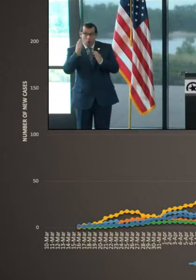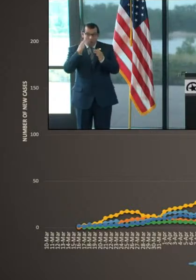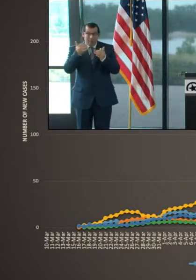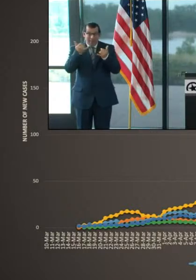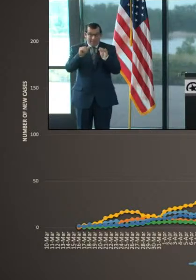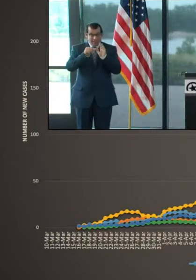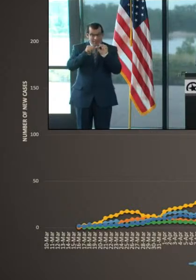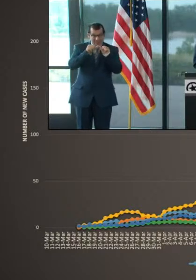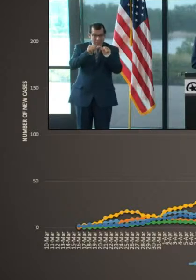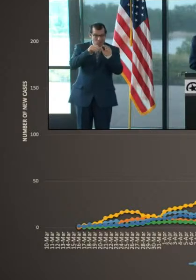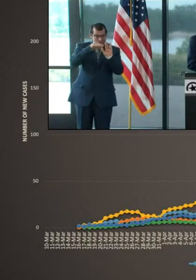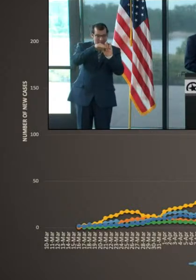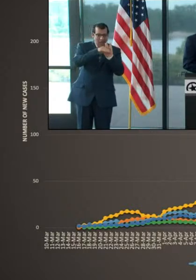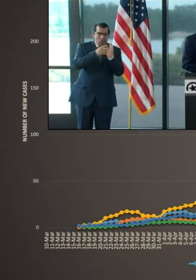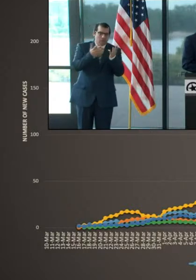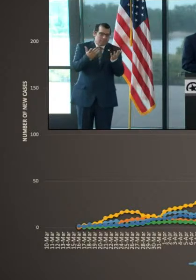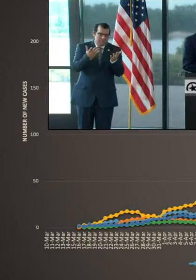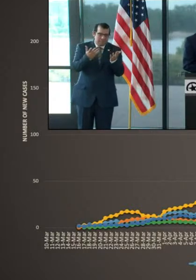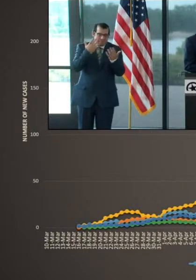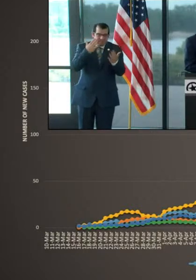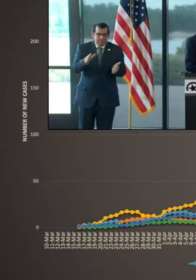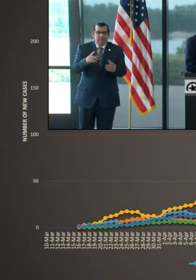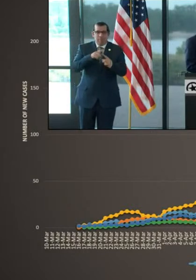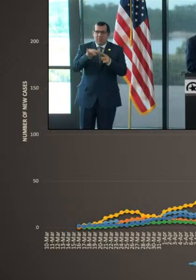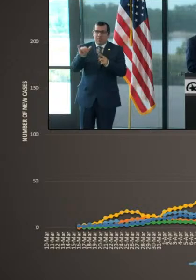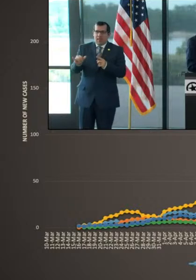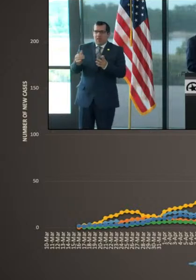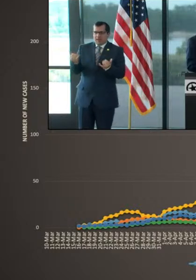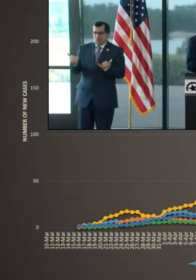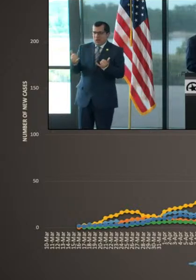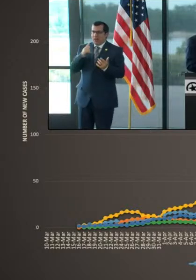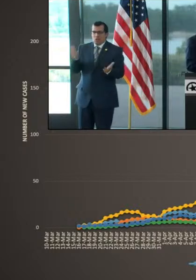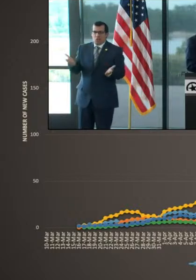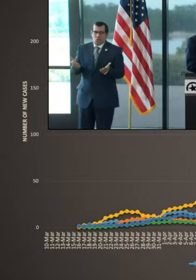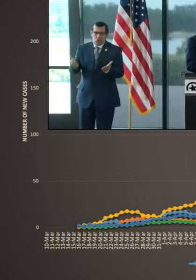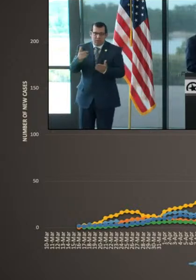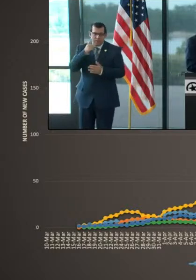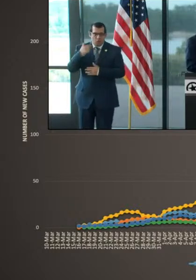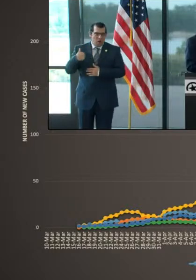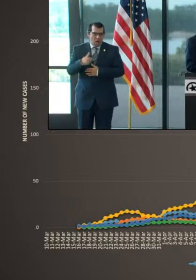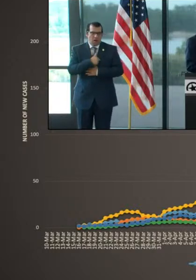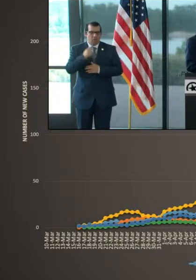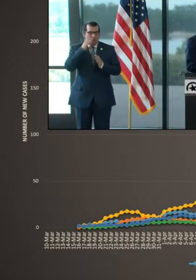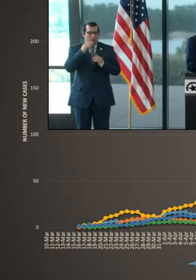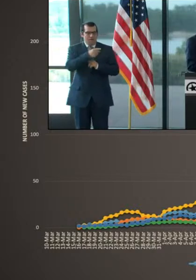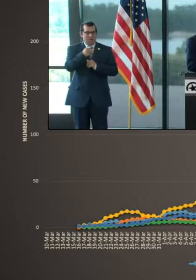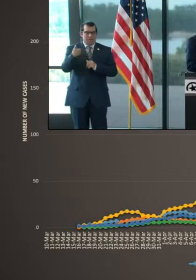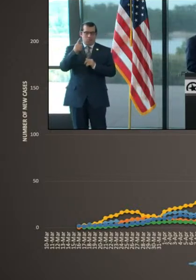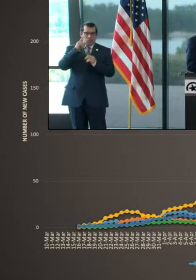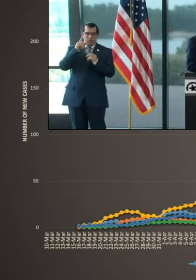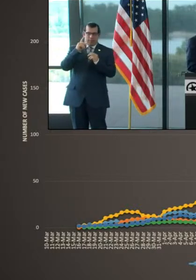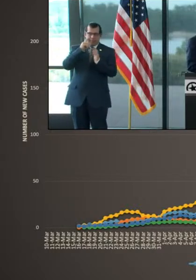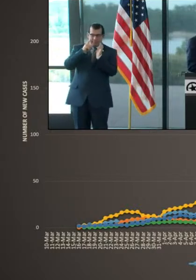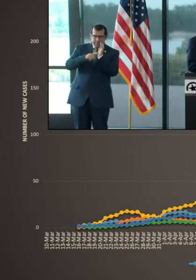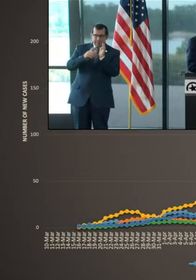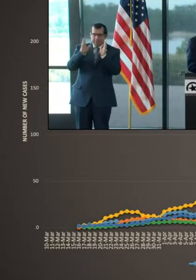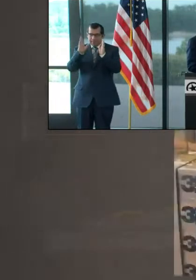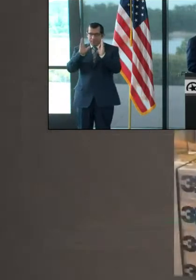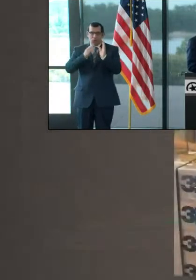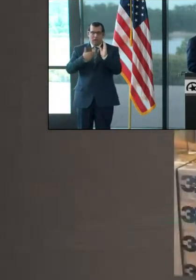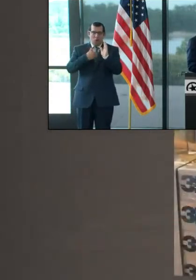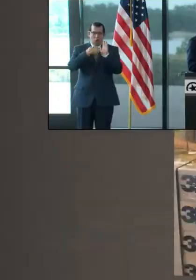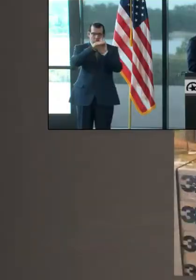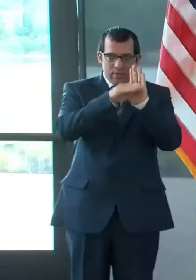and the next day, but that's encouraging news for us. Hopefully people are paying attention to our